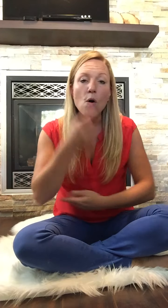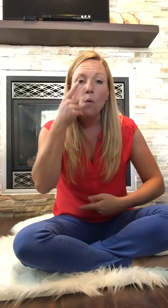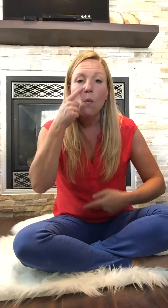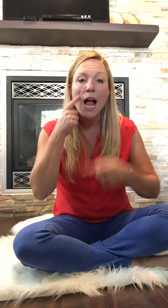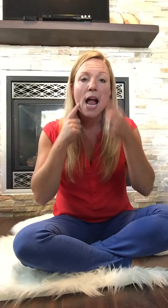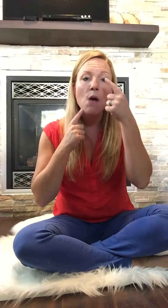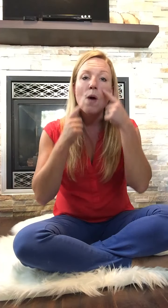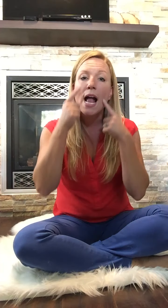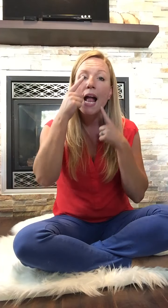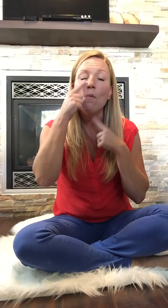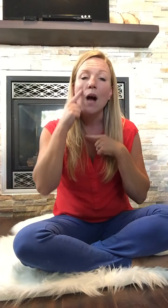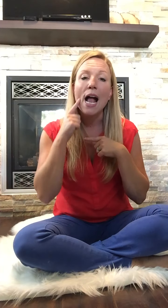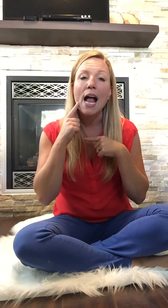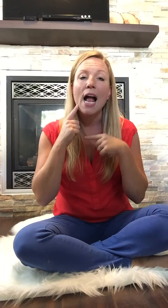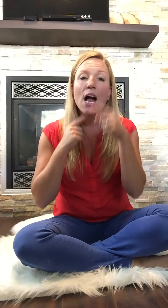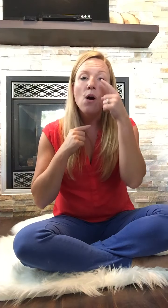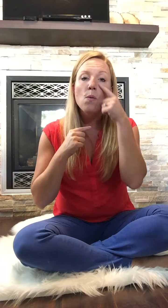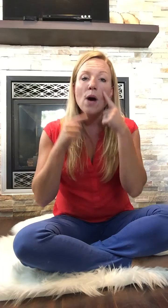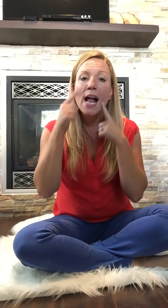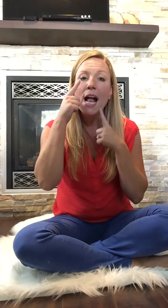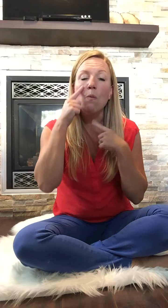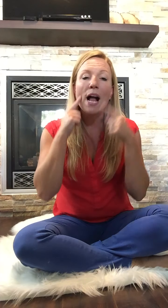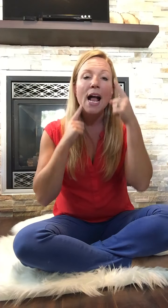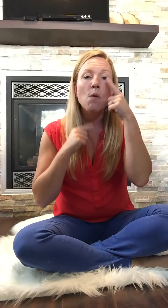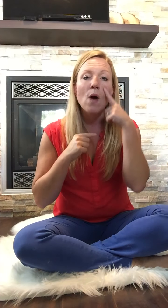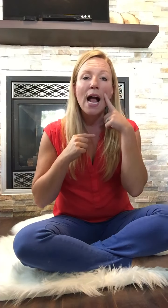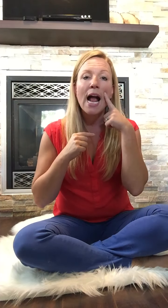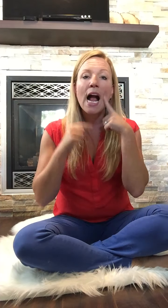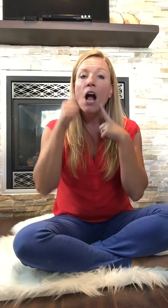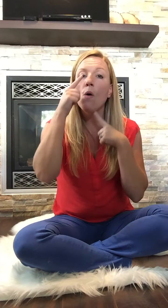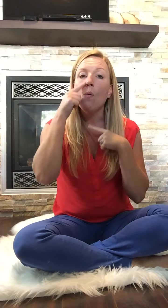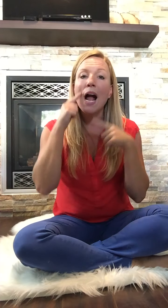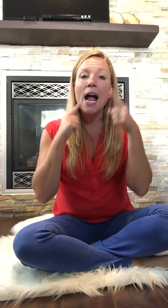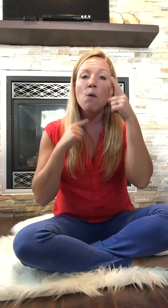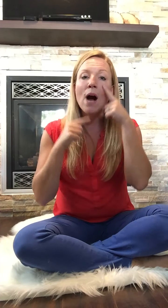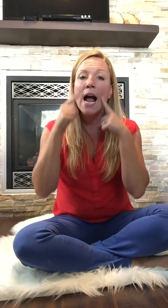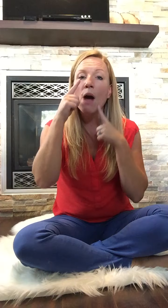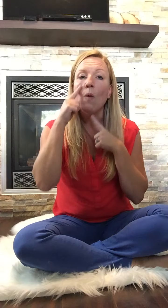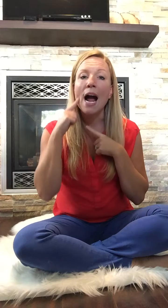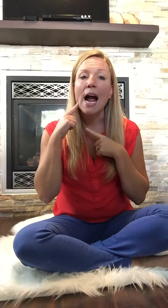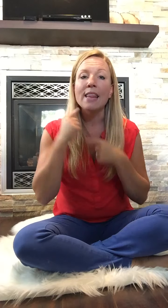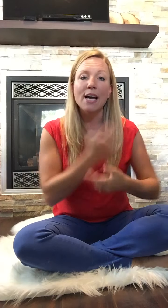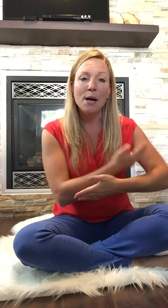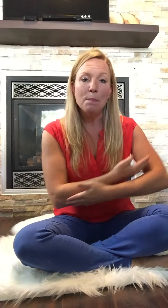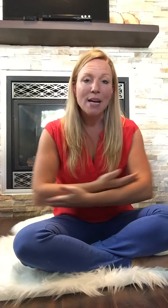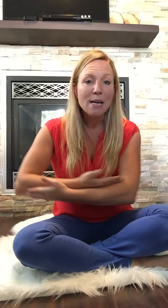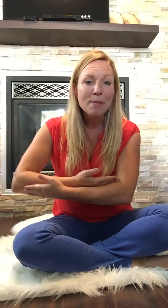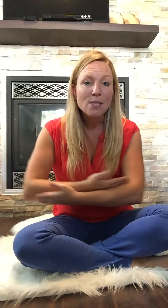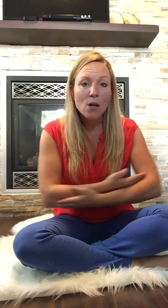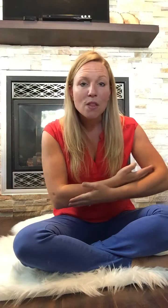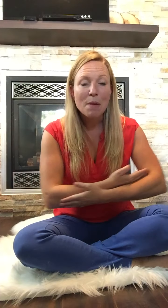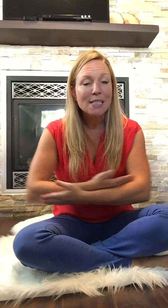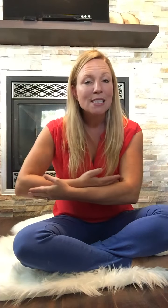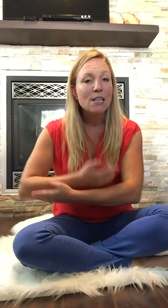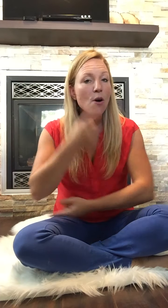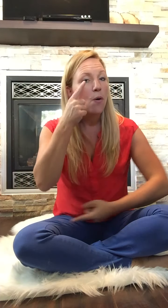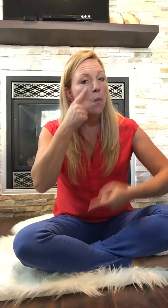go wah, wah, wah, wah, wah, wah, wah, wah, wah. The babies on the bus go